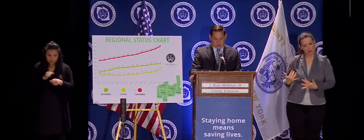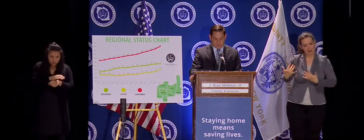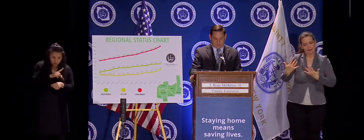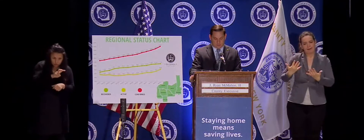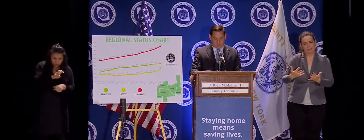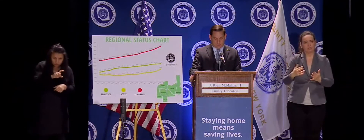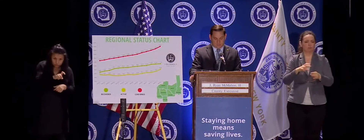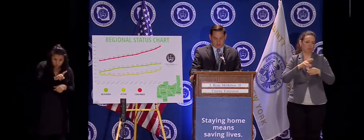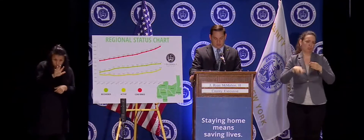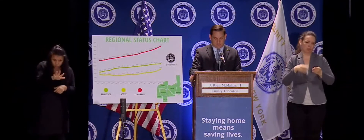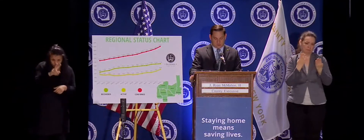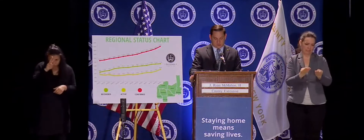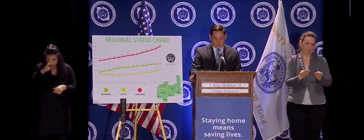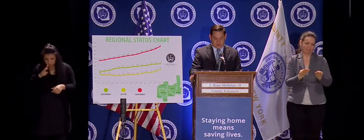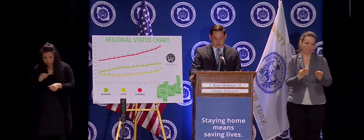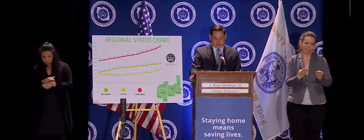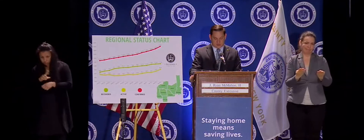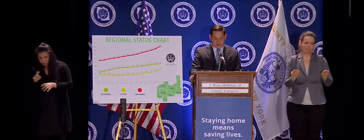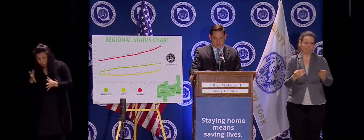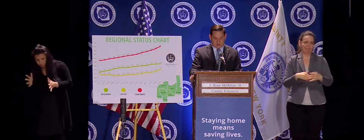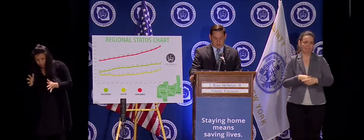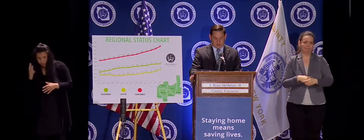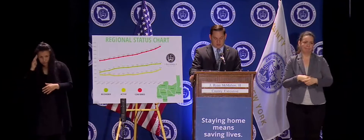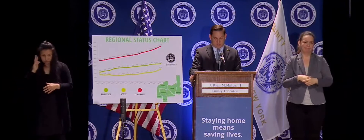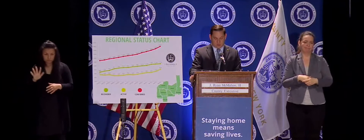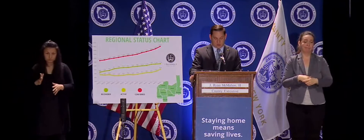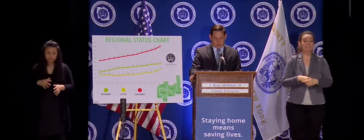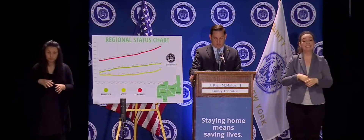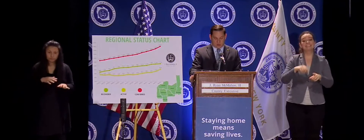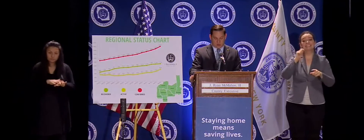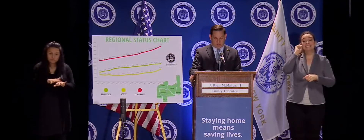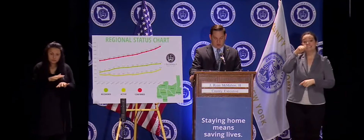certainly many of those tests are